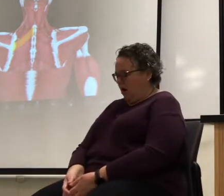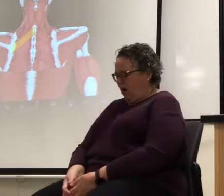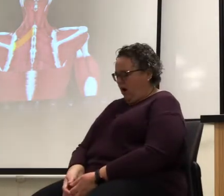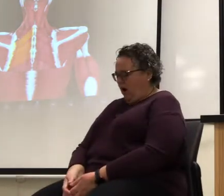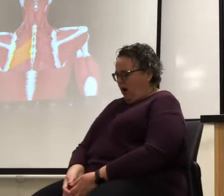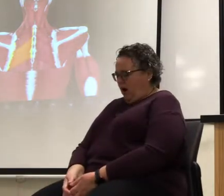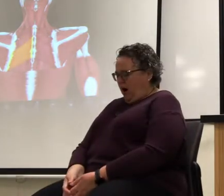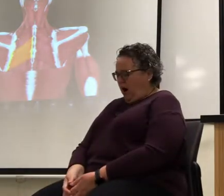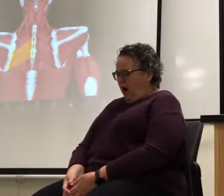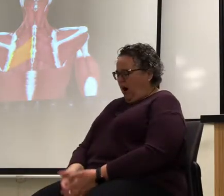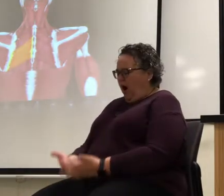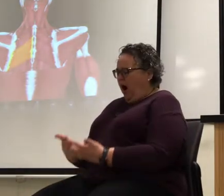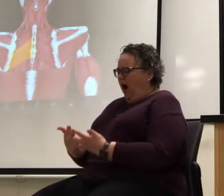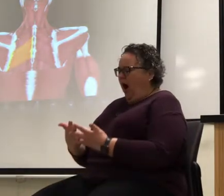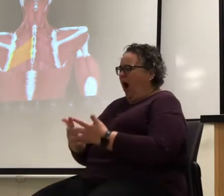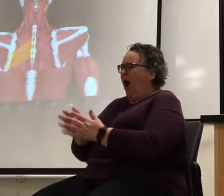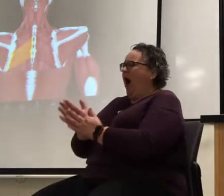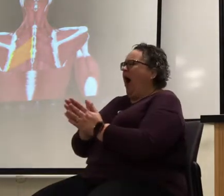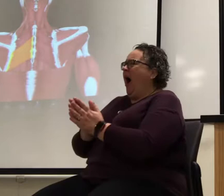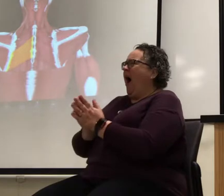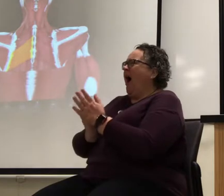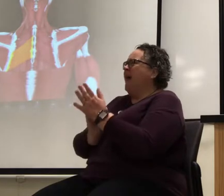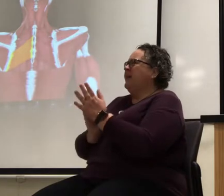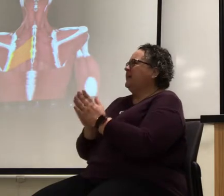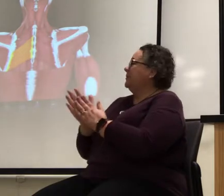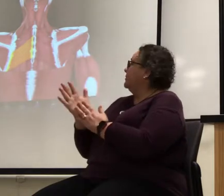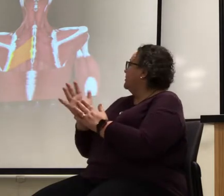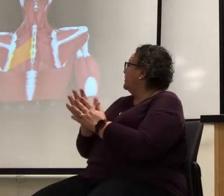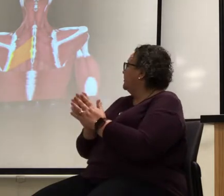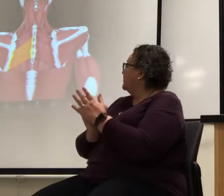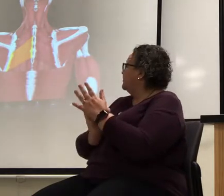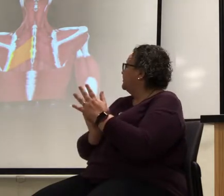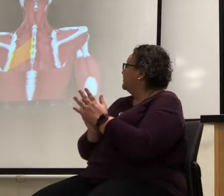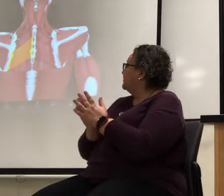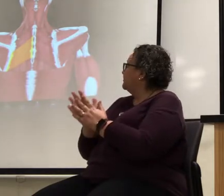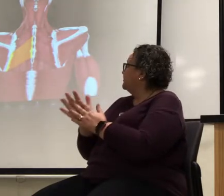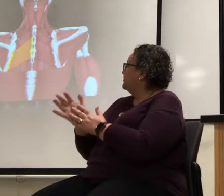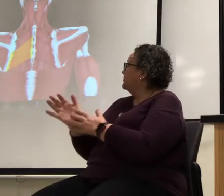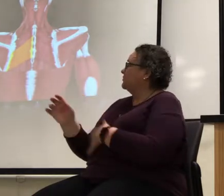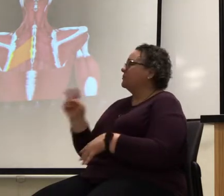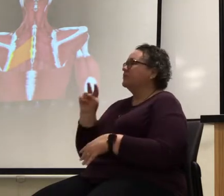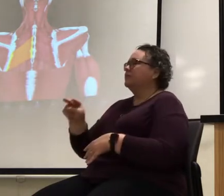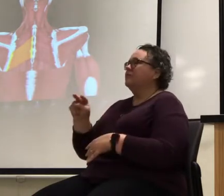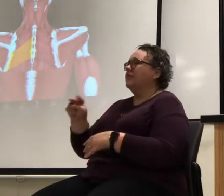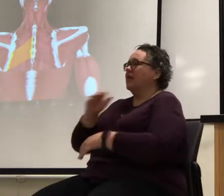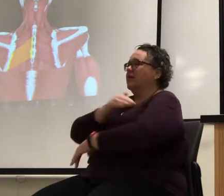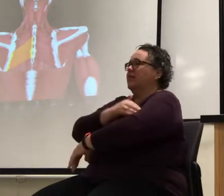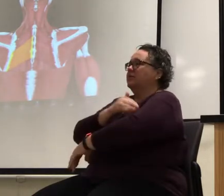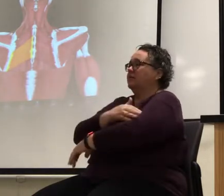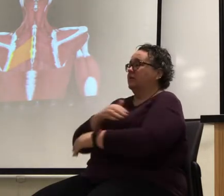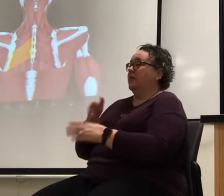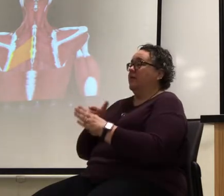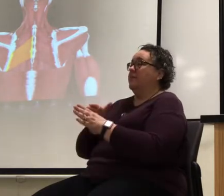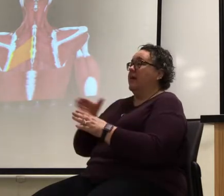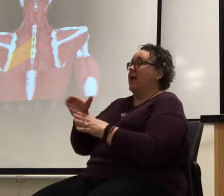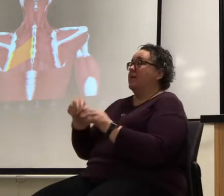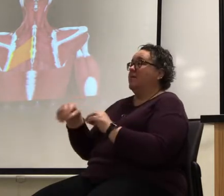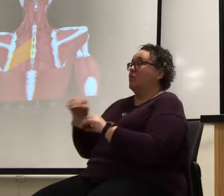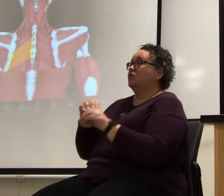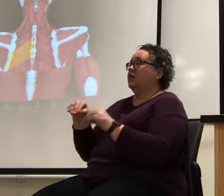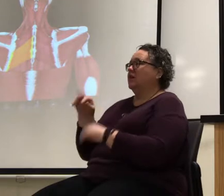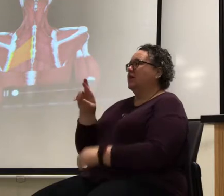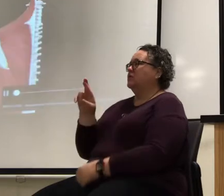So just look at the muscle. It's going to pull the scapula. The main motion is retraction.